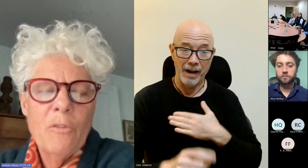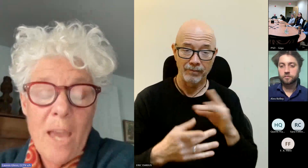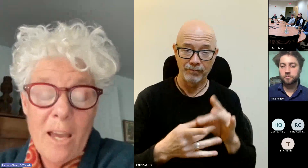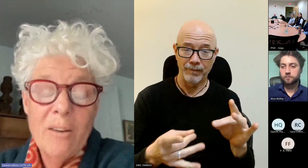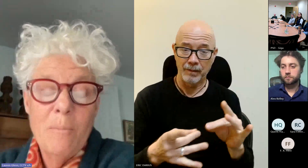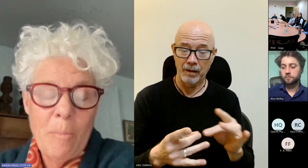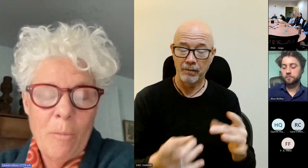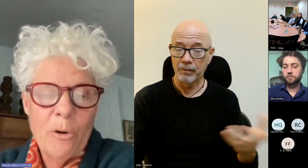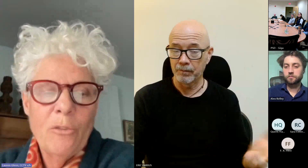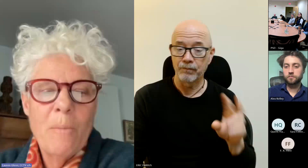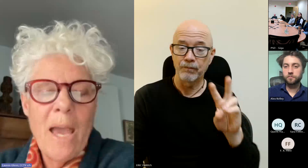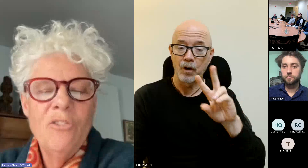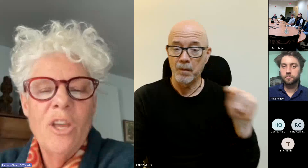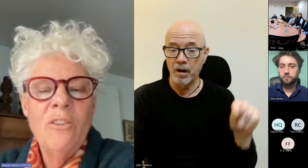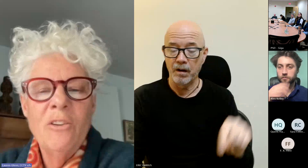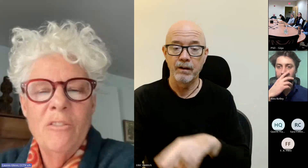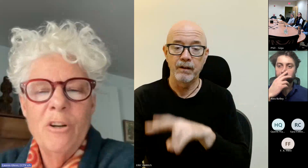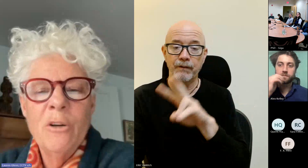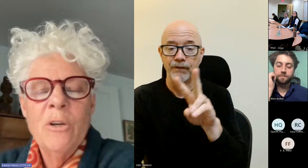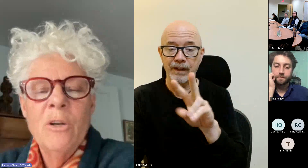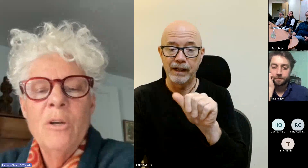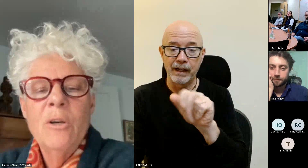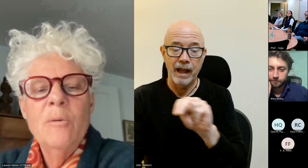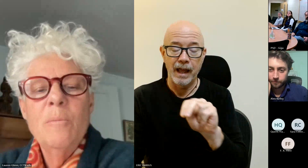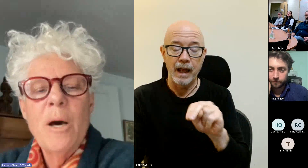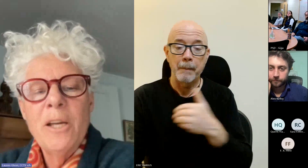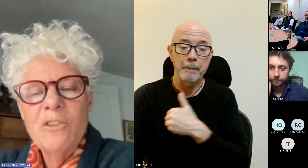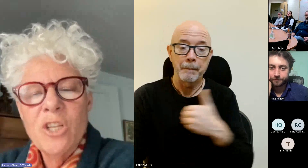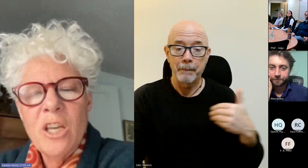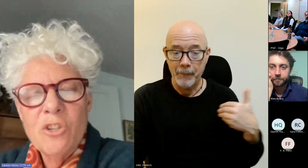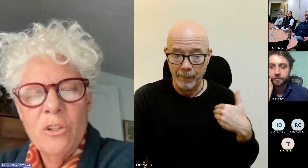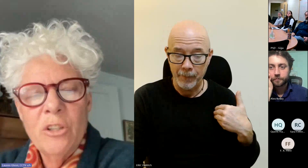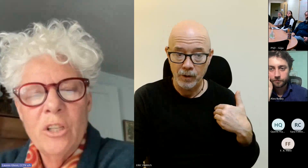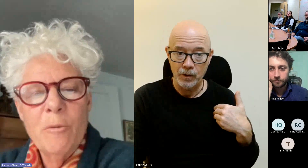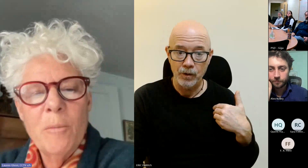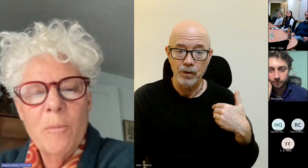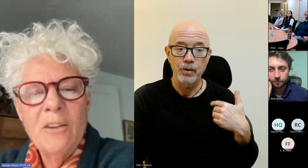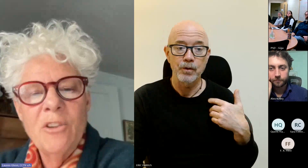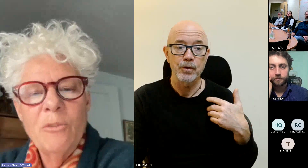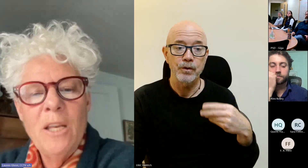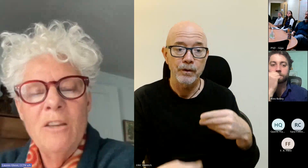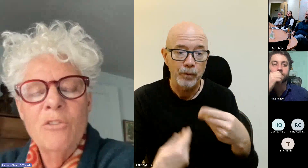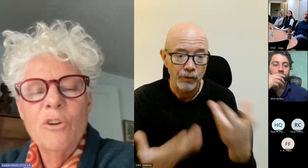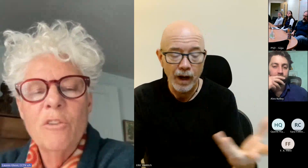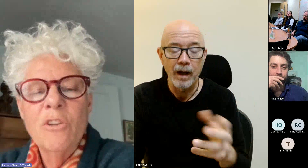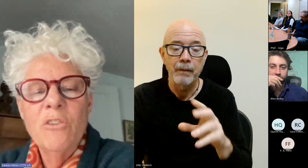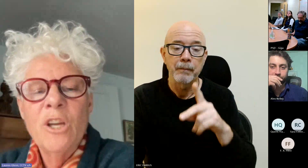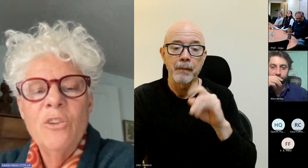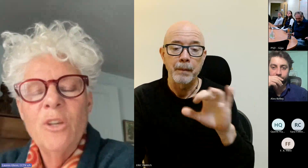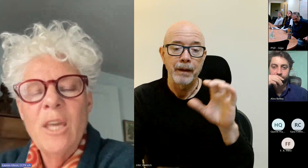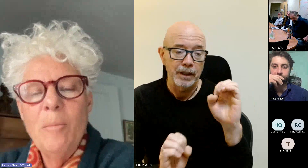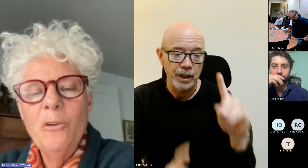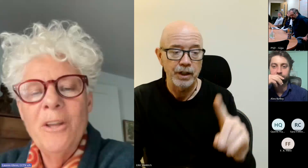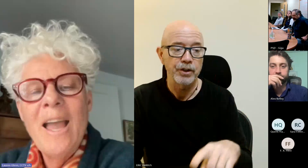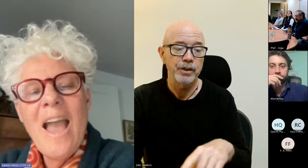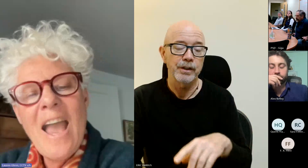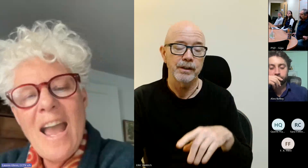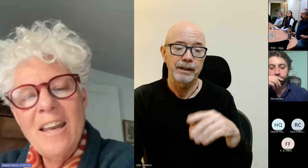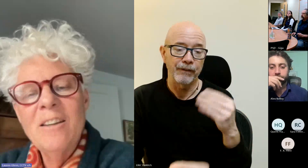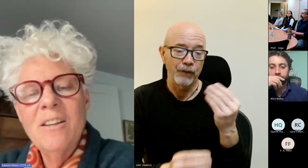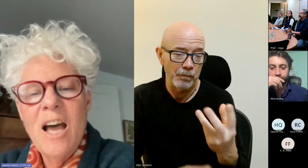members, VAN members, manage and deliver public educational and government access media services to